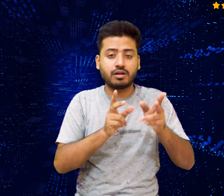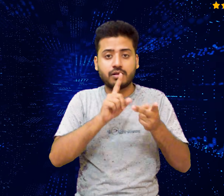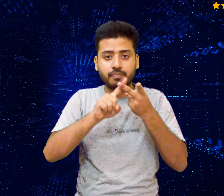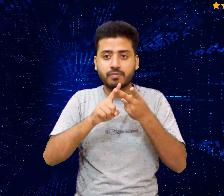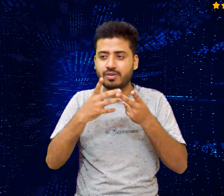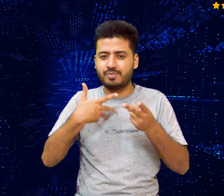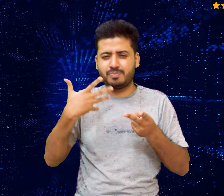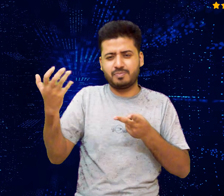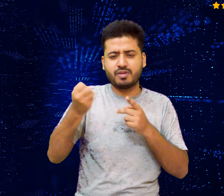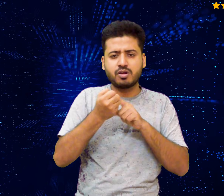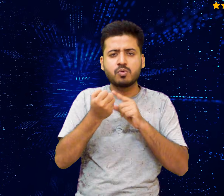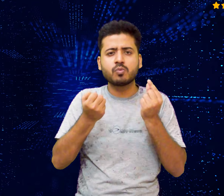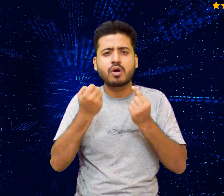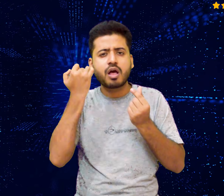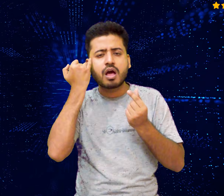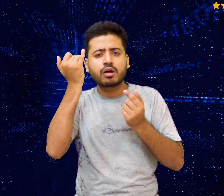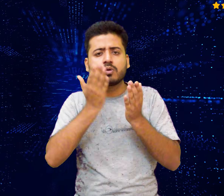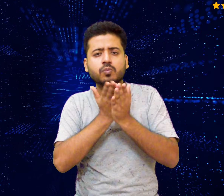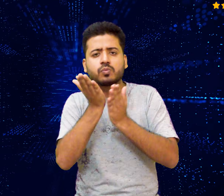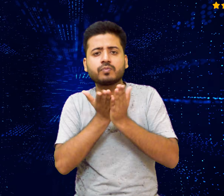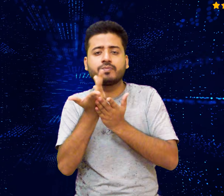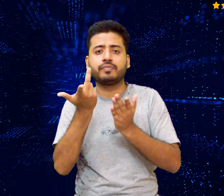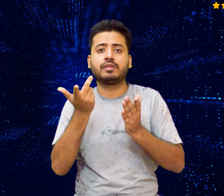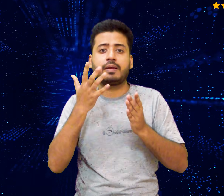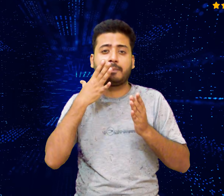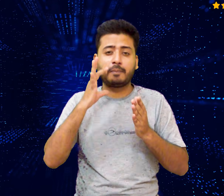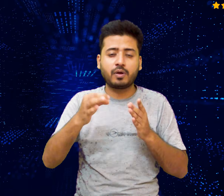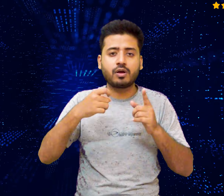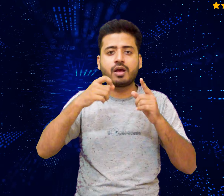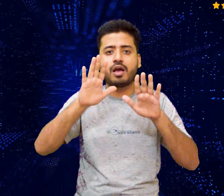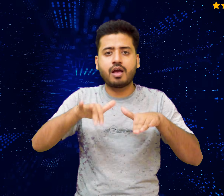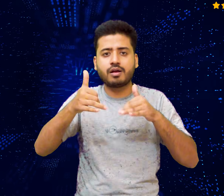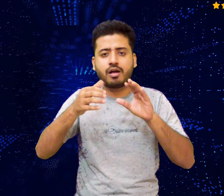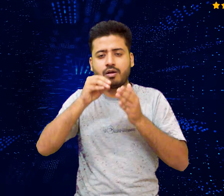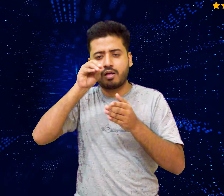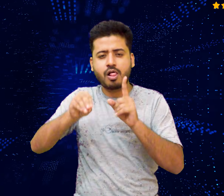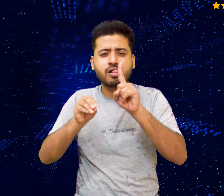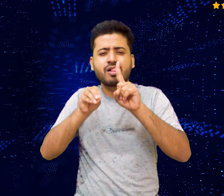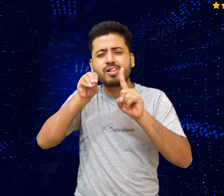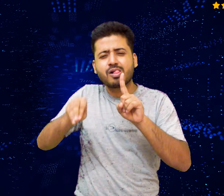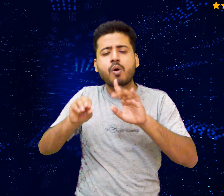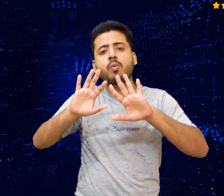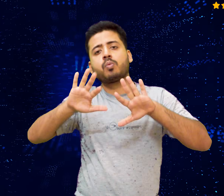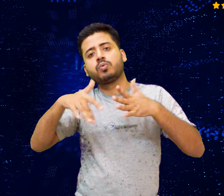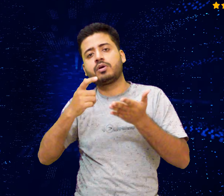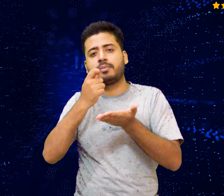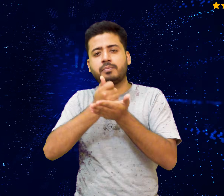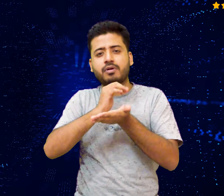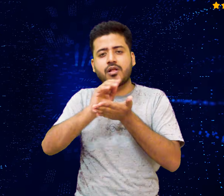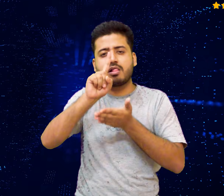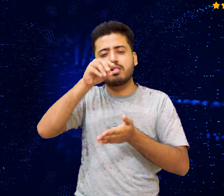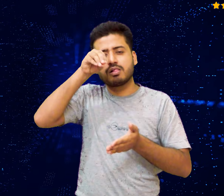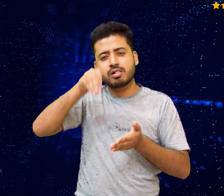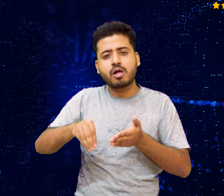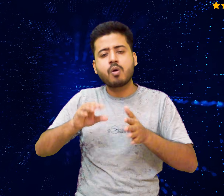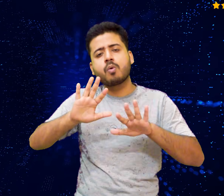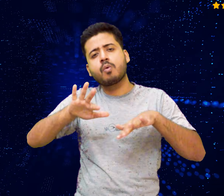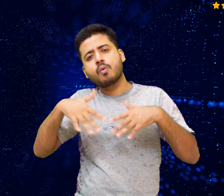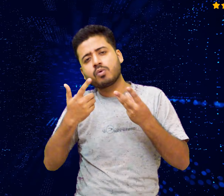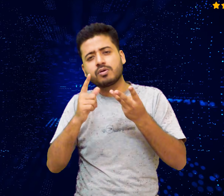a strong PIN or password for your SIM card. One of the first lines of defense against SIM swapping is setting a strong PIN or password for